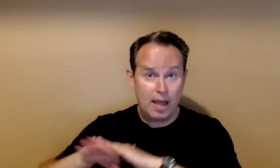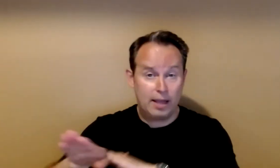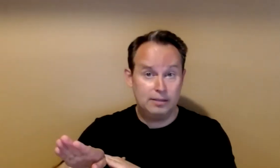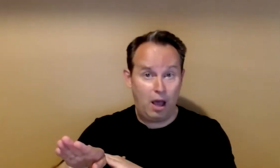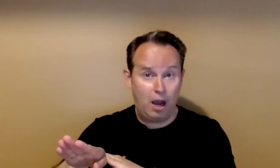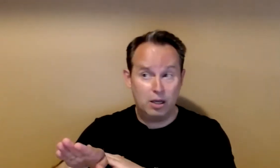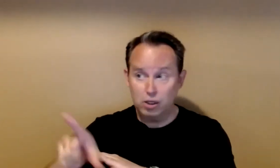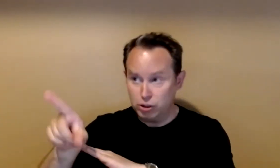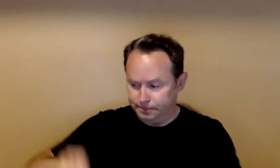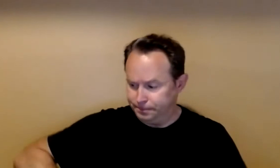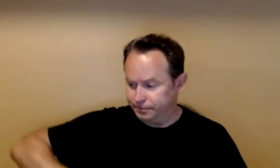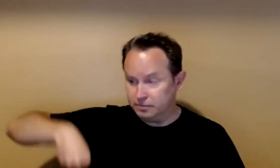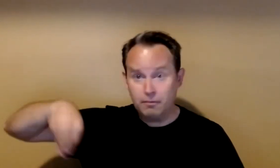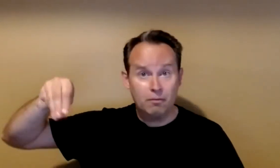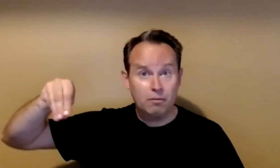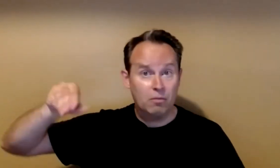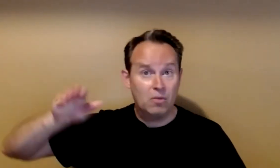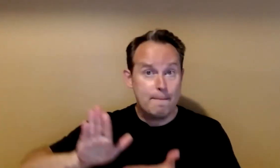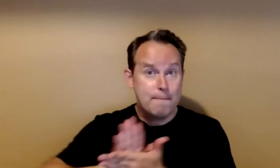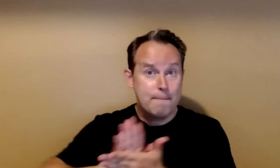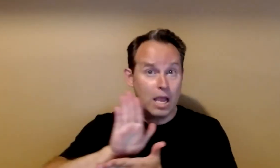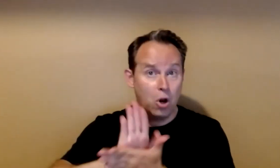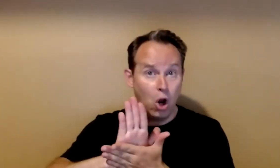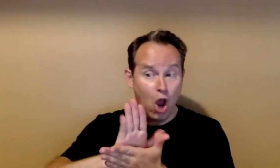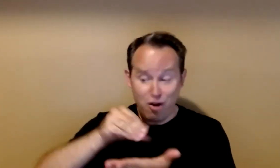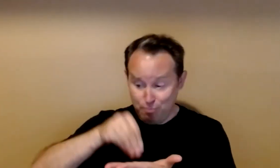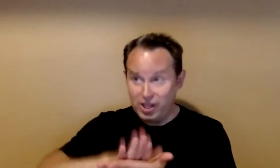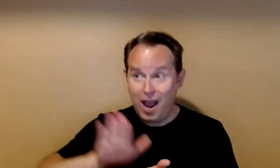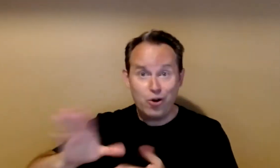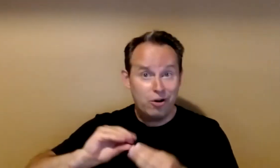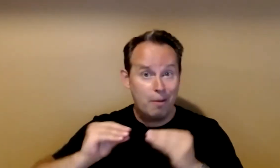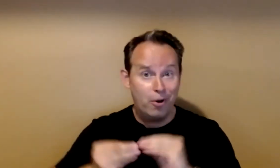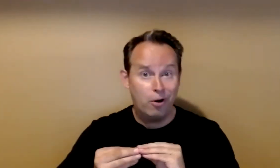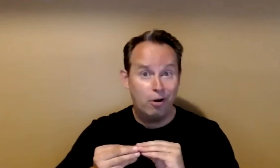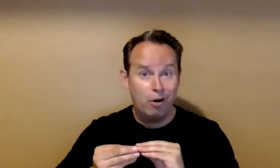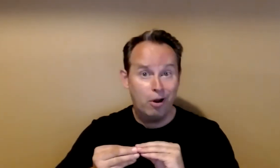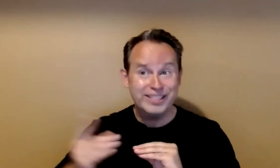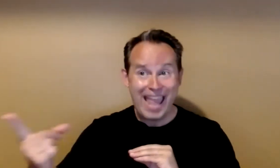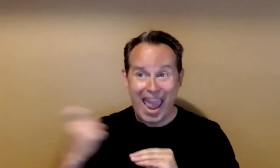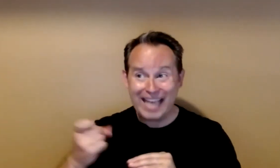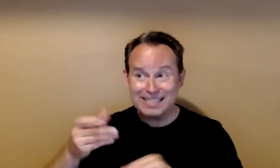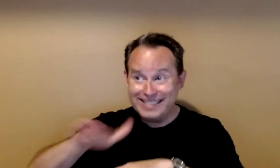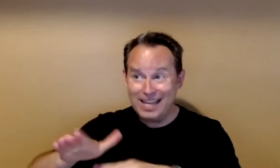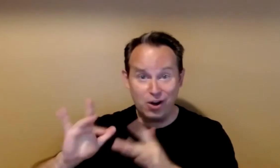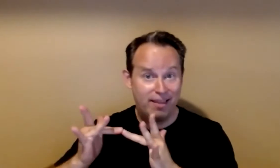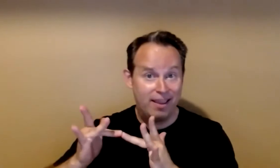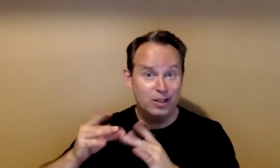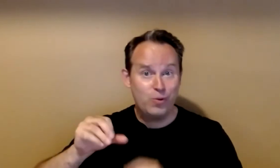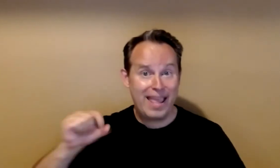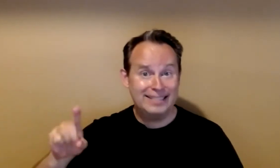Before she went back inside, she took a scrap of paper out of her apron and wrote down her number.